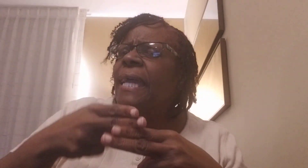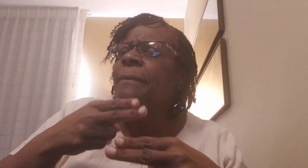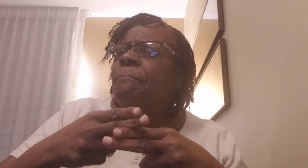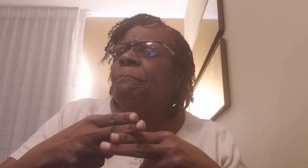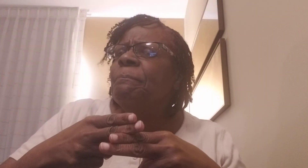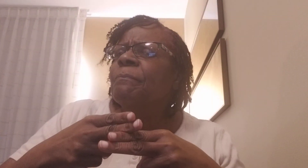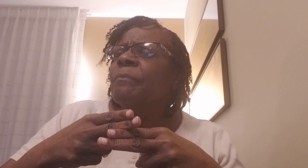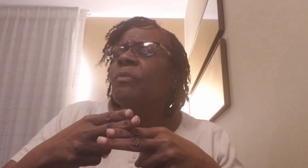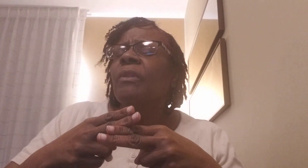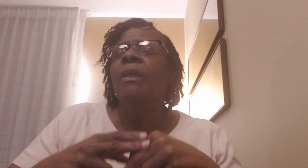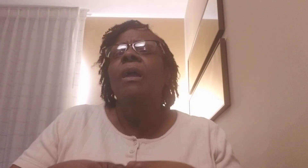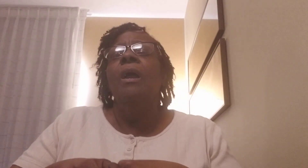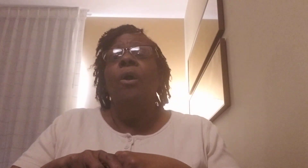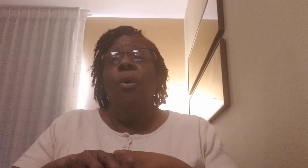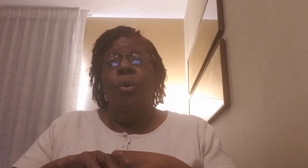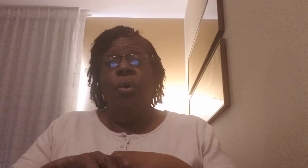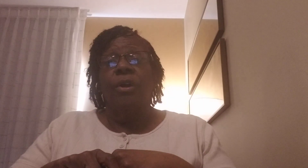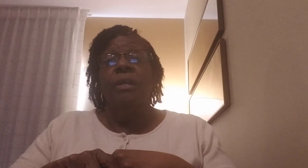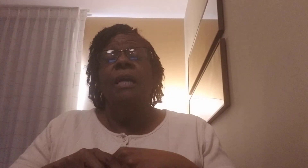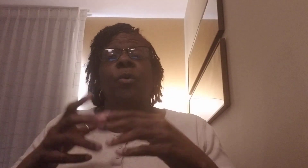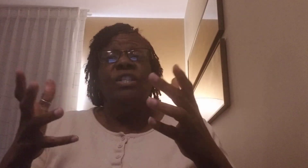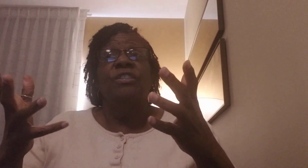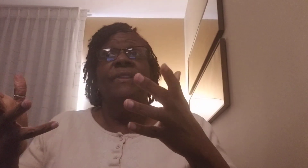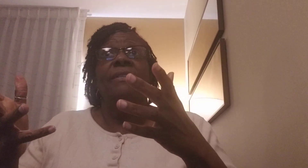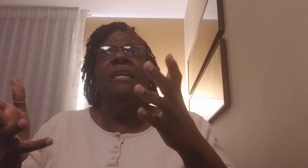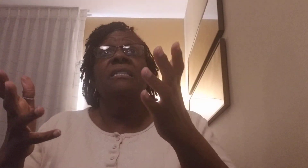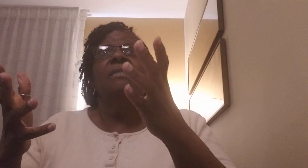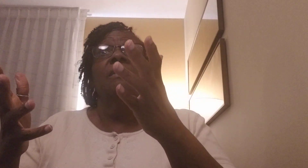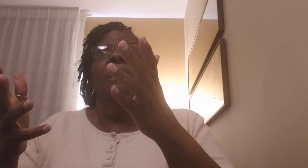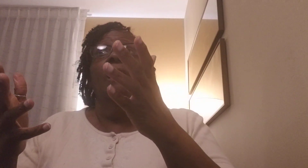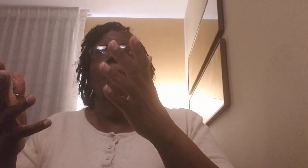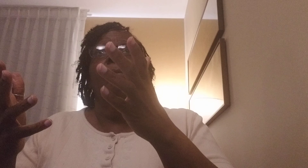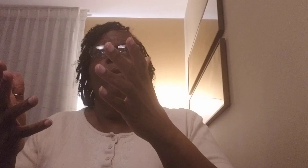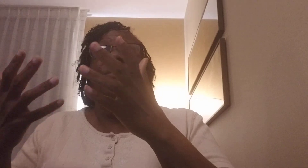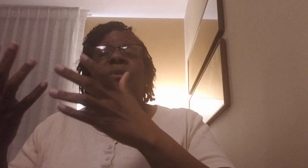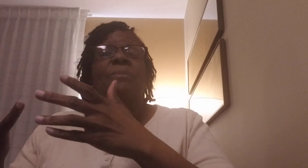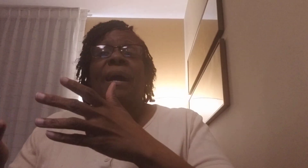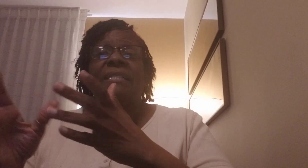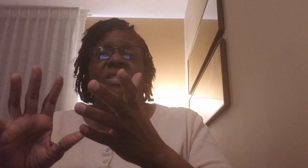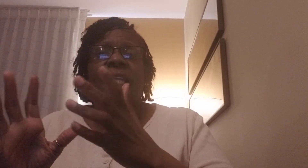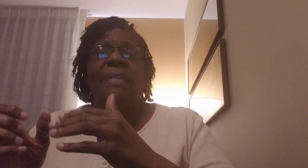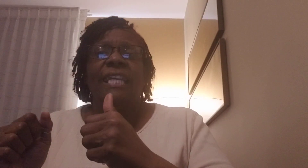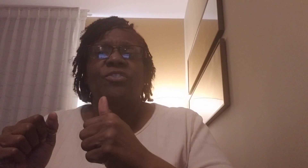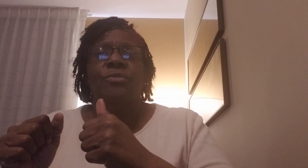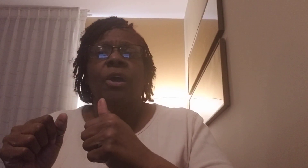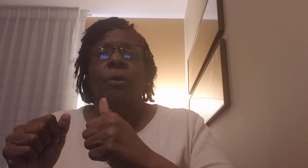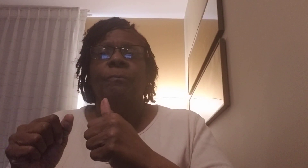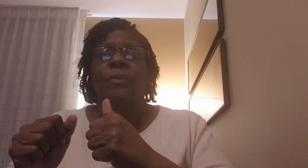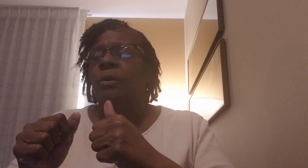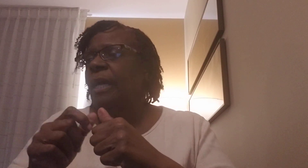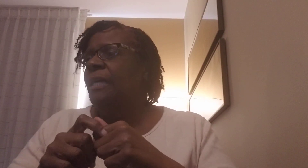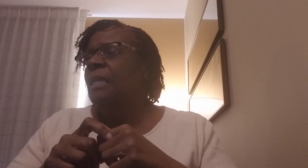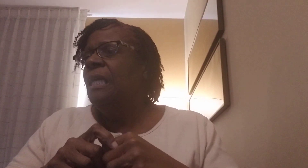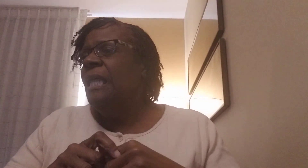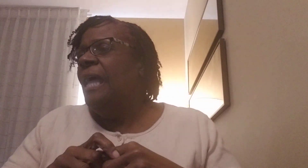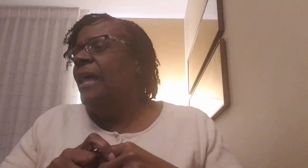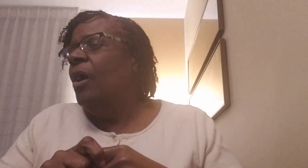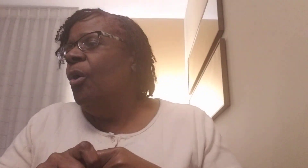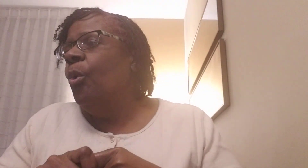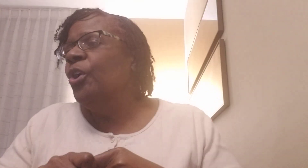name, or a question that doesn't, with responses, not yes or no, okay? Or you